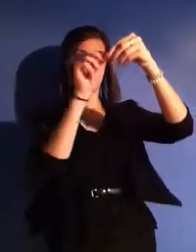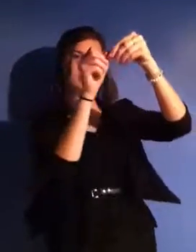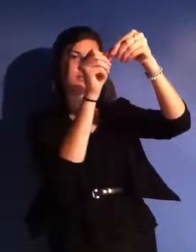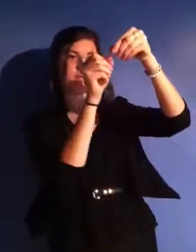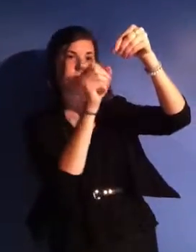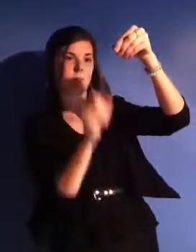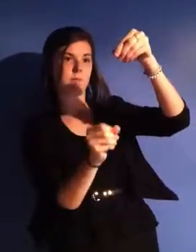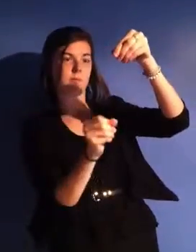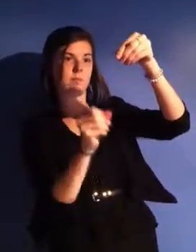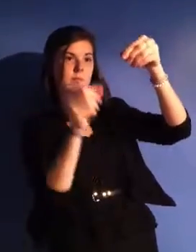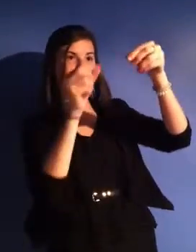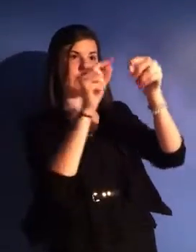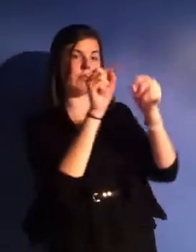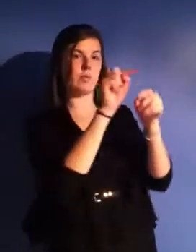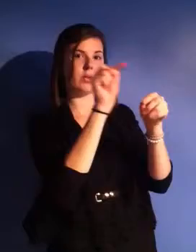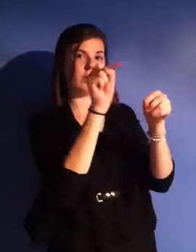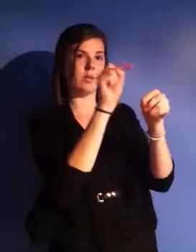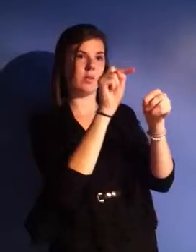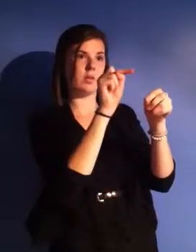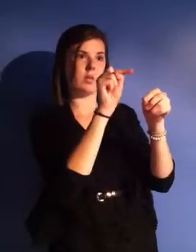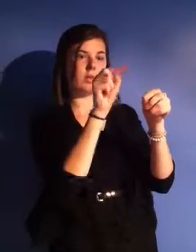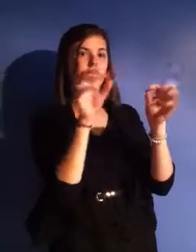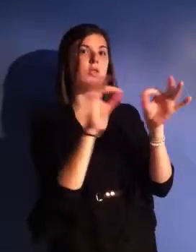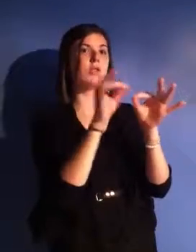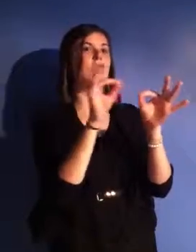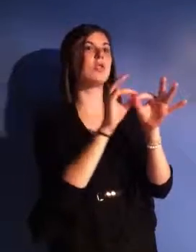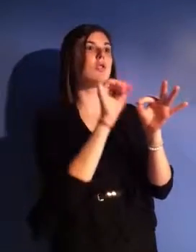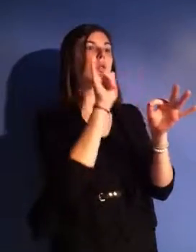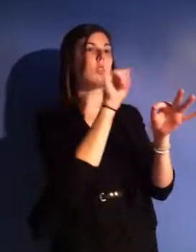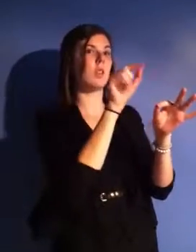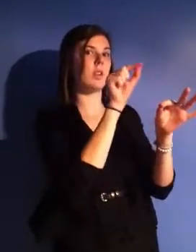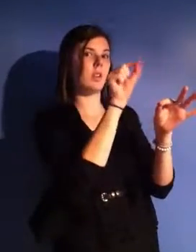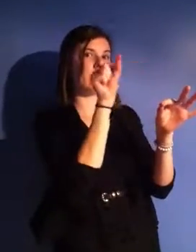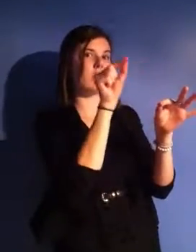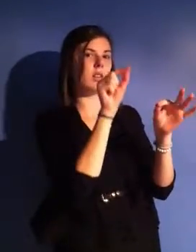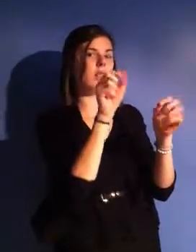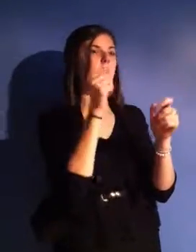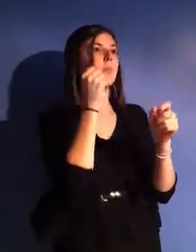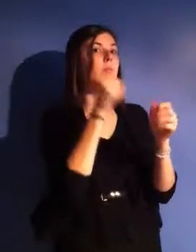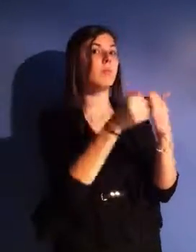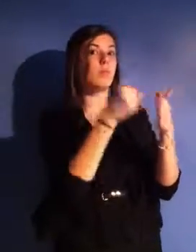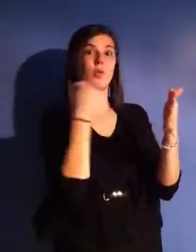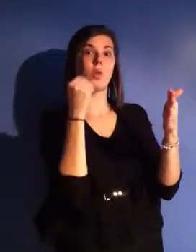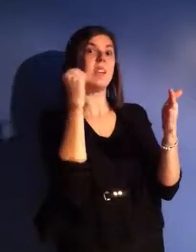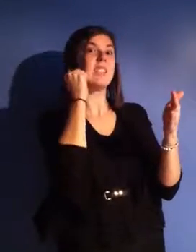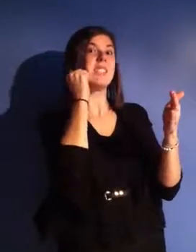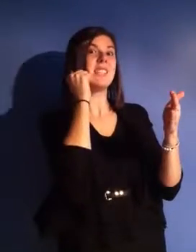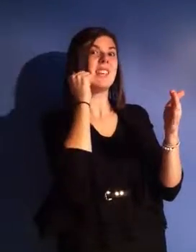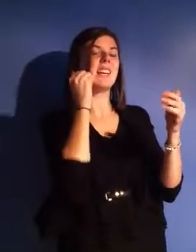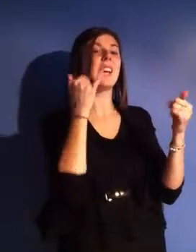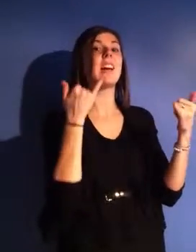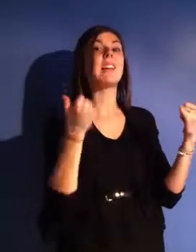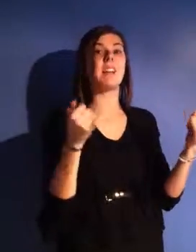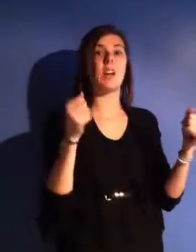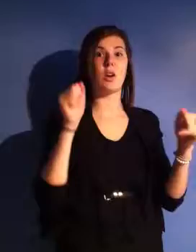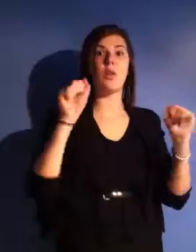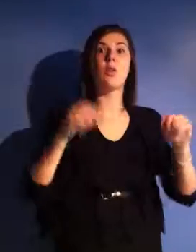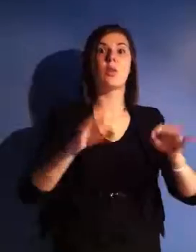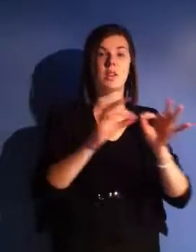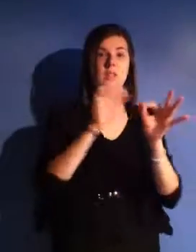going to sew those two places on both sides where it was too thick to sew it with the zipper up. So